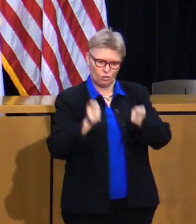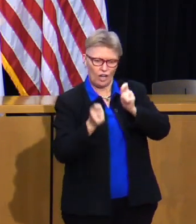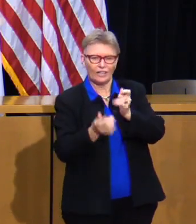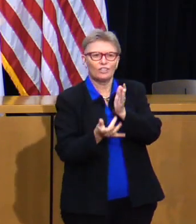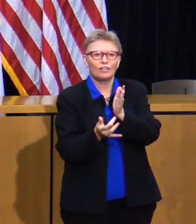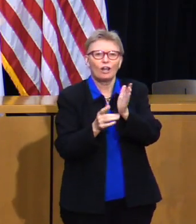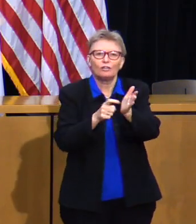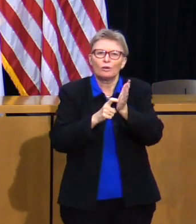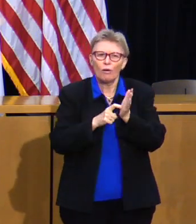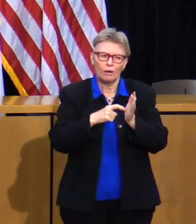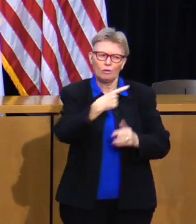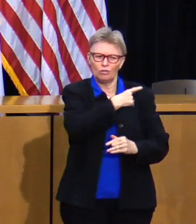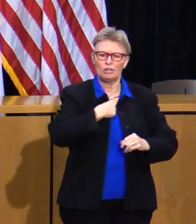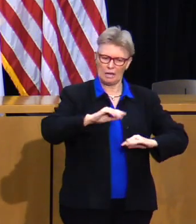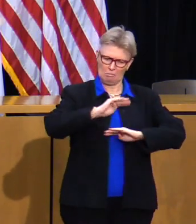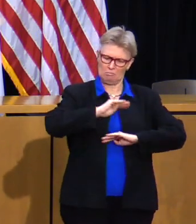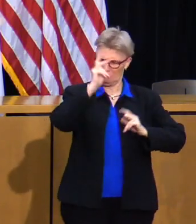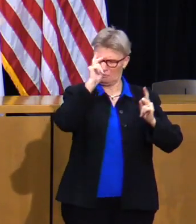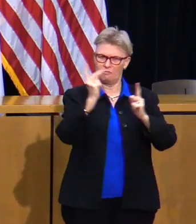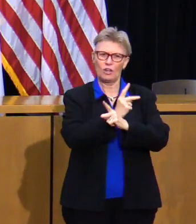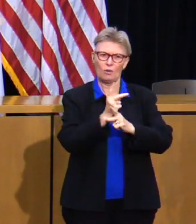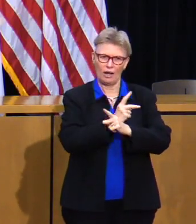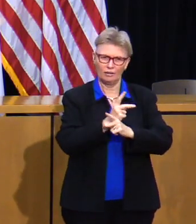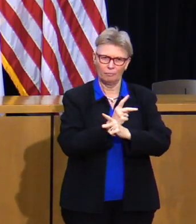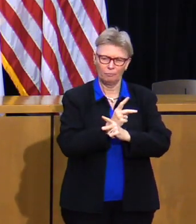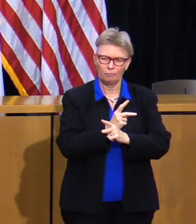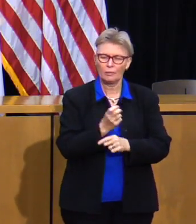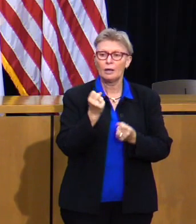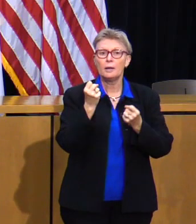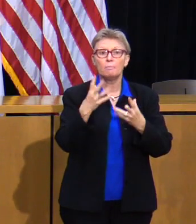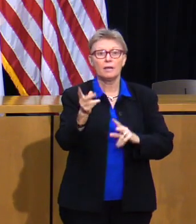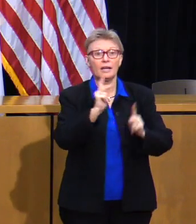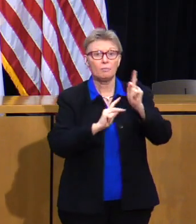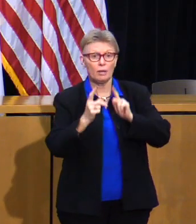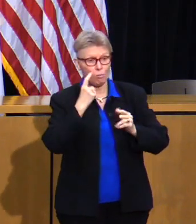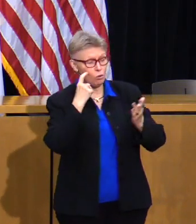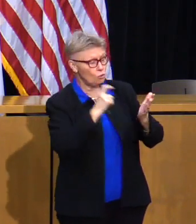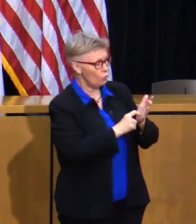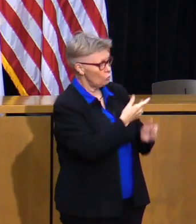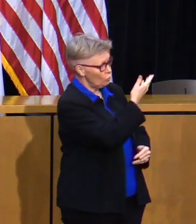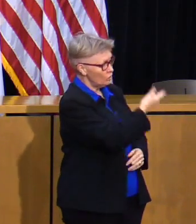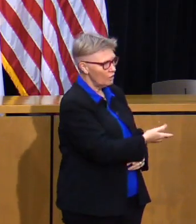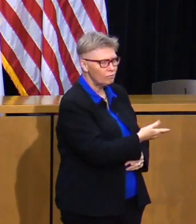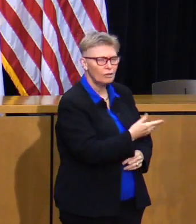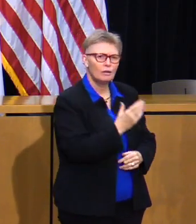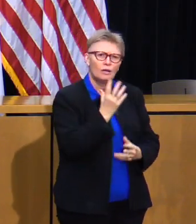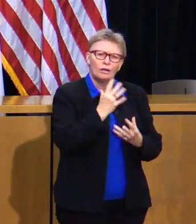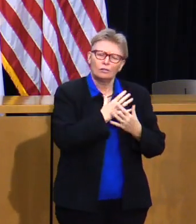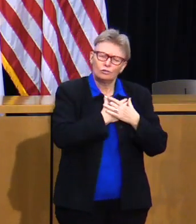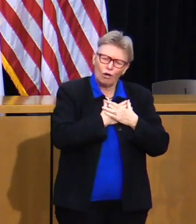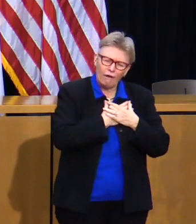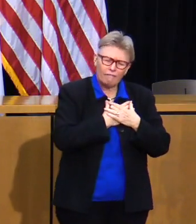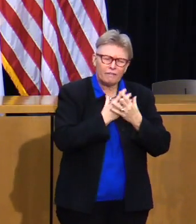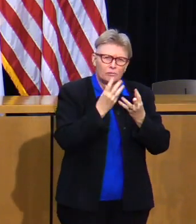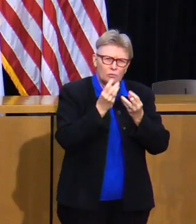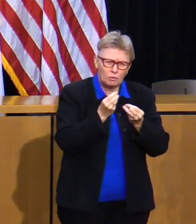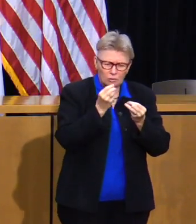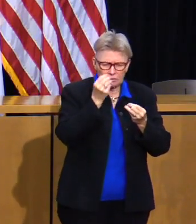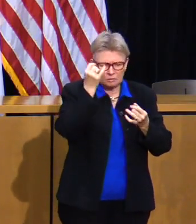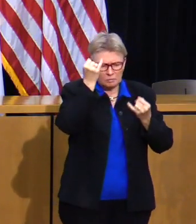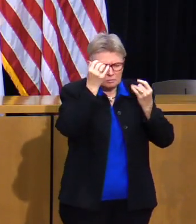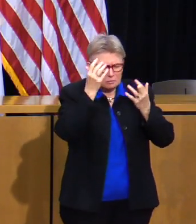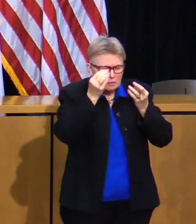Her colleagues also describe her as thoughtful and kind because she often leaves a well-timed note for someone who's run into